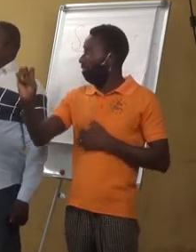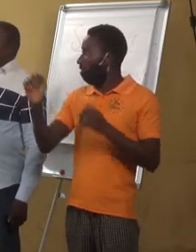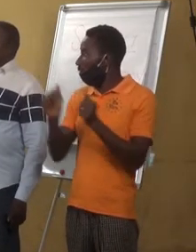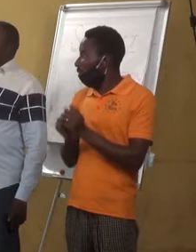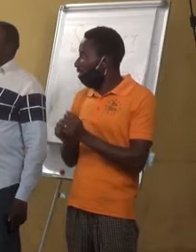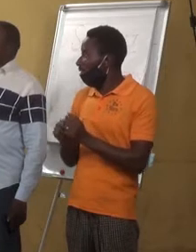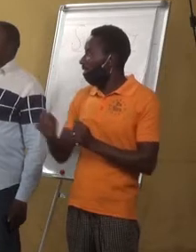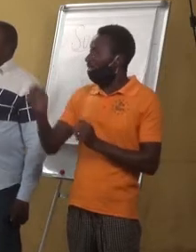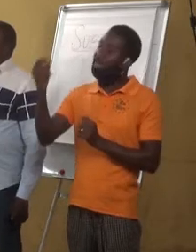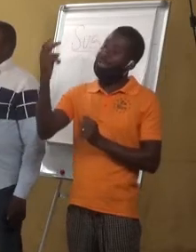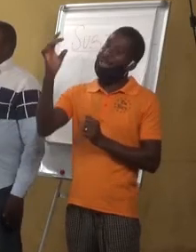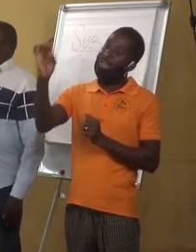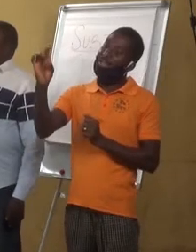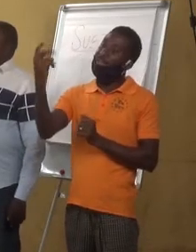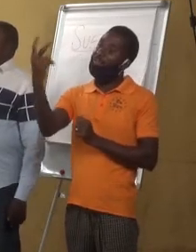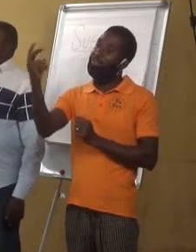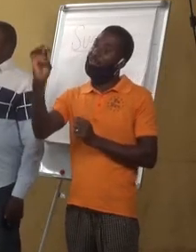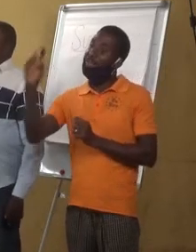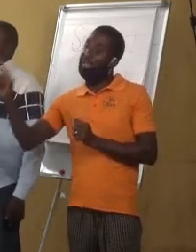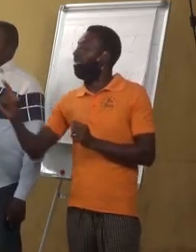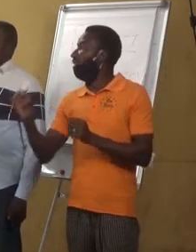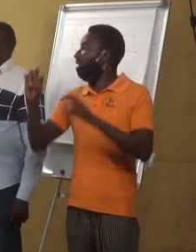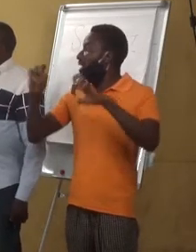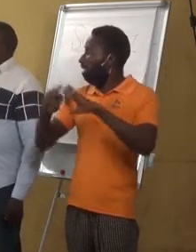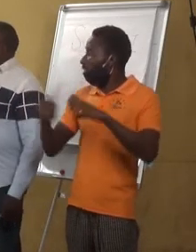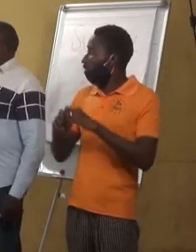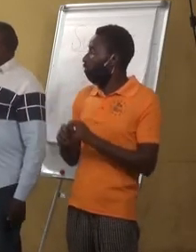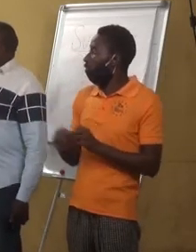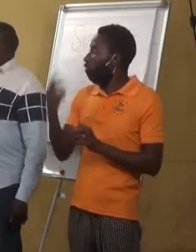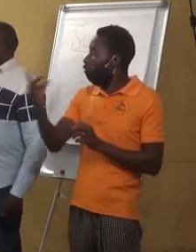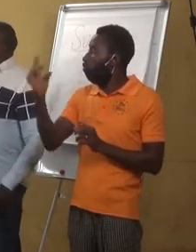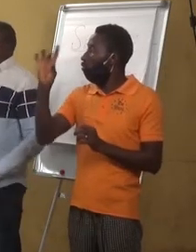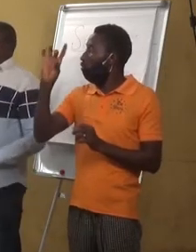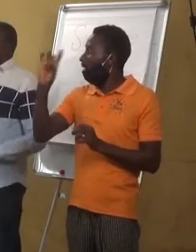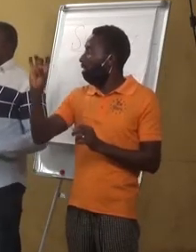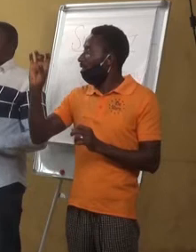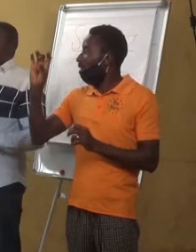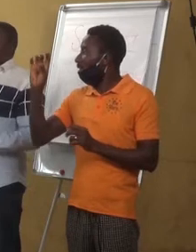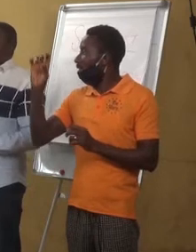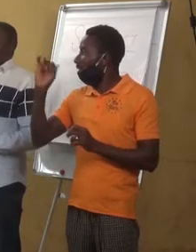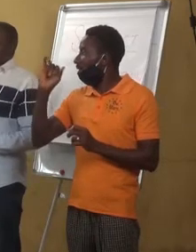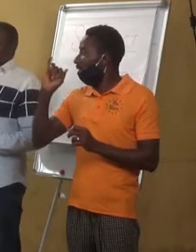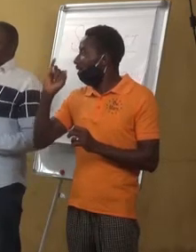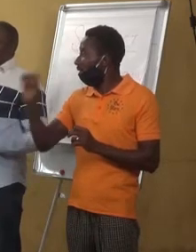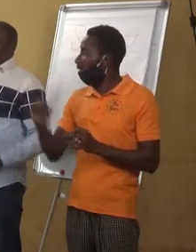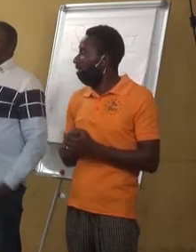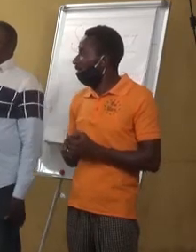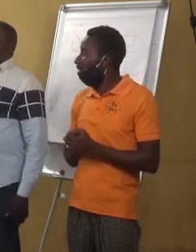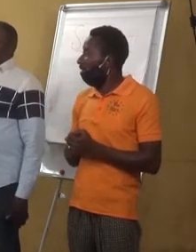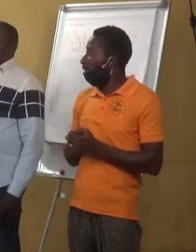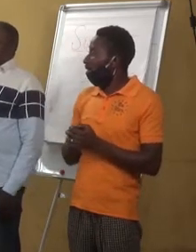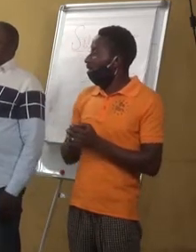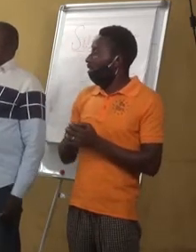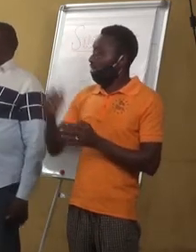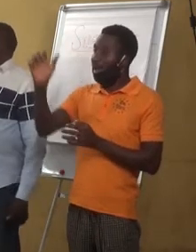also 8 valence electrons, 2, 8, 8, 8. If you look at all these things, I know one of the questions that